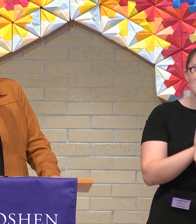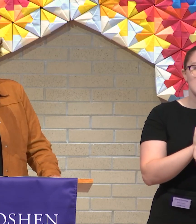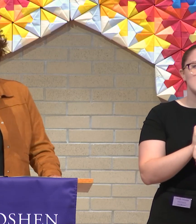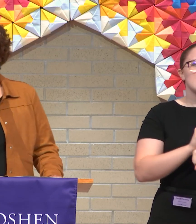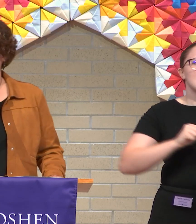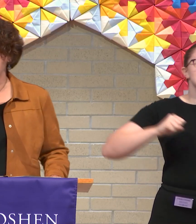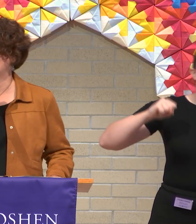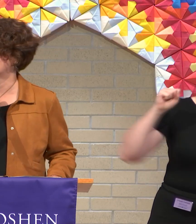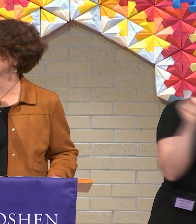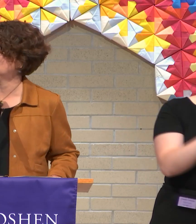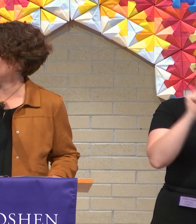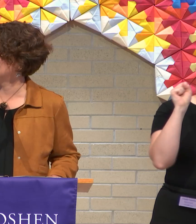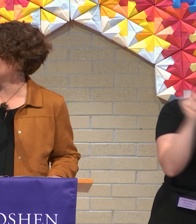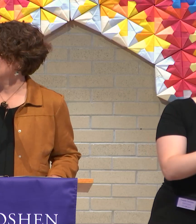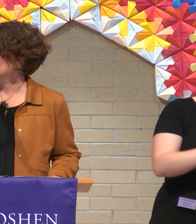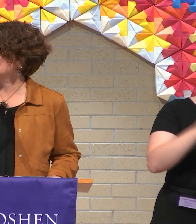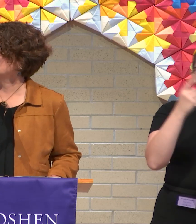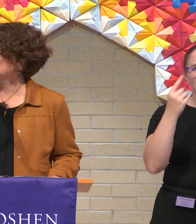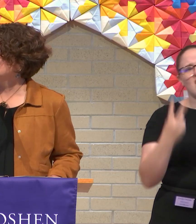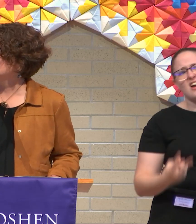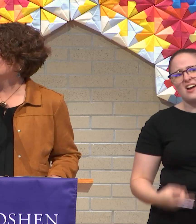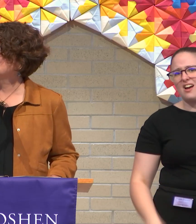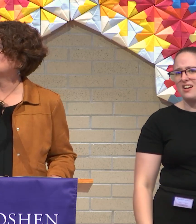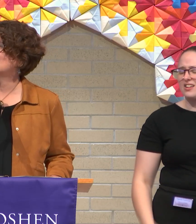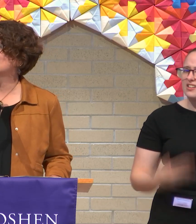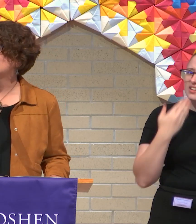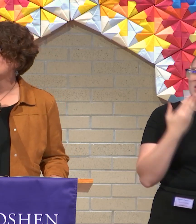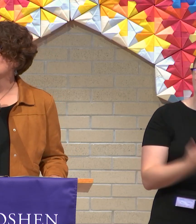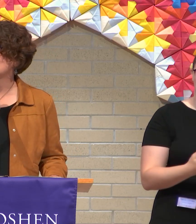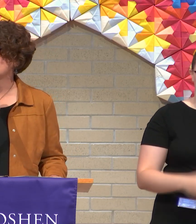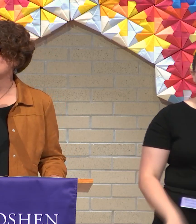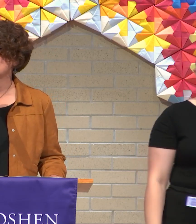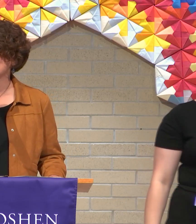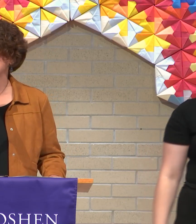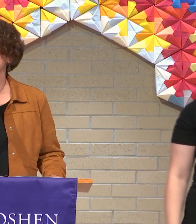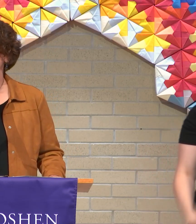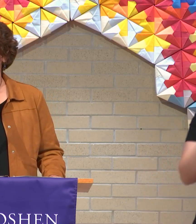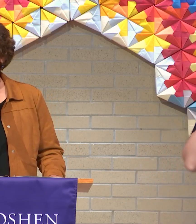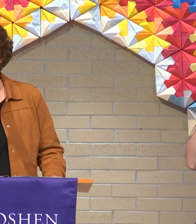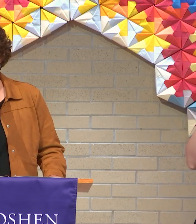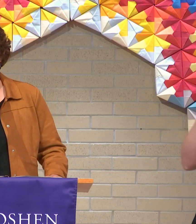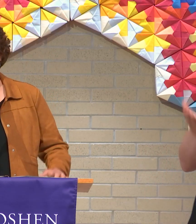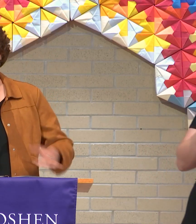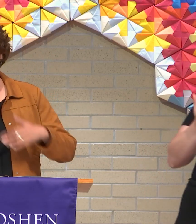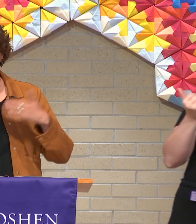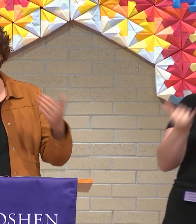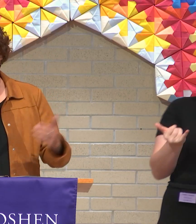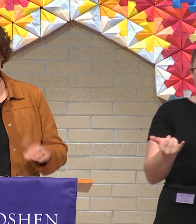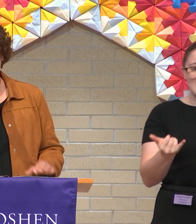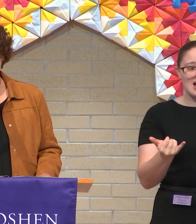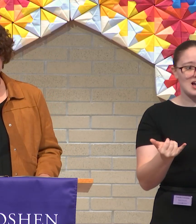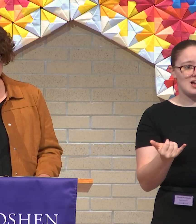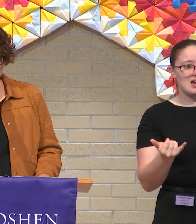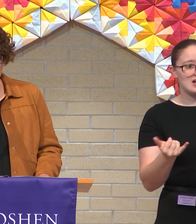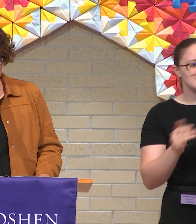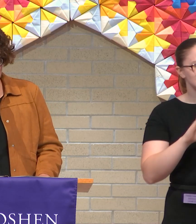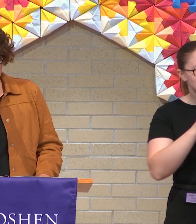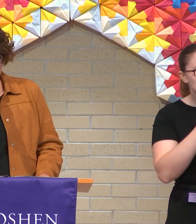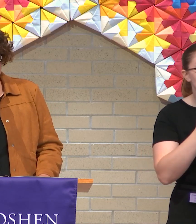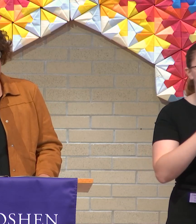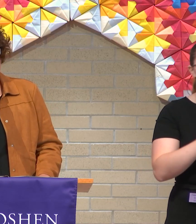for results that were half as good. So for those of you who have stuck with Goshen College through that and been a part of this